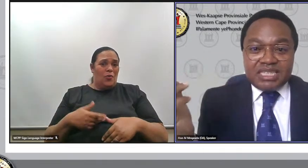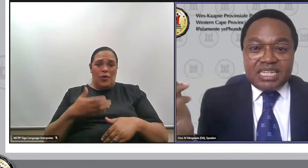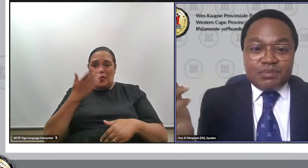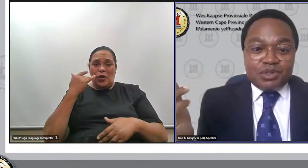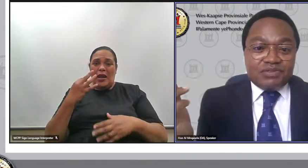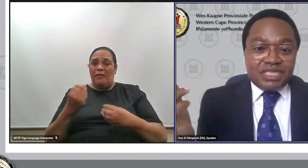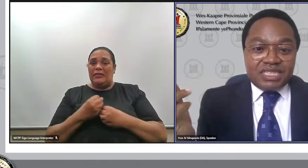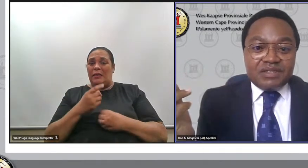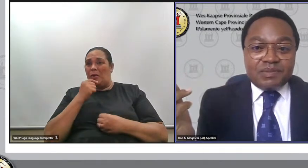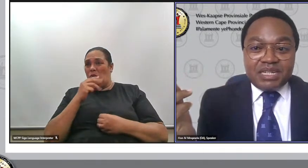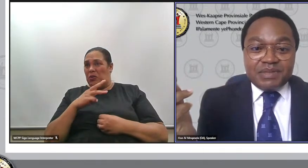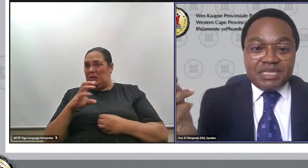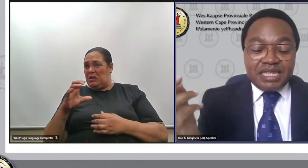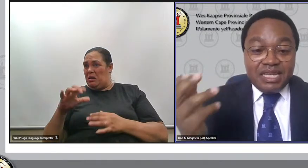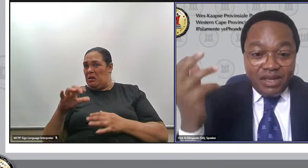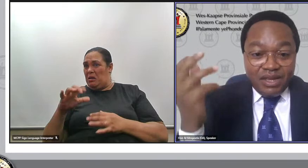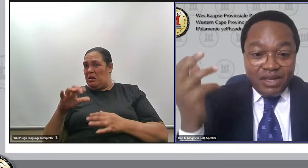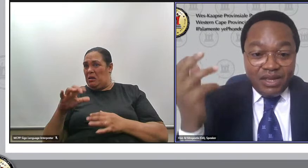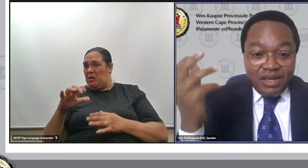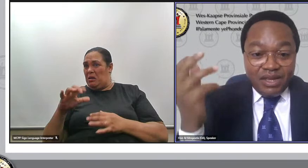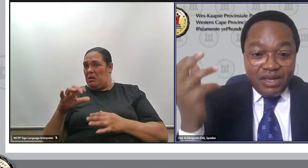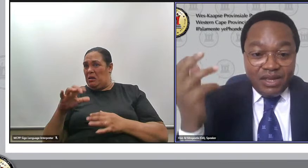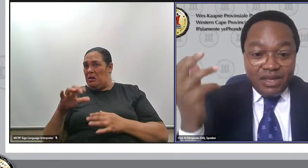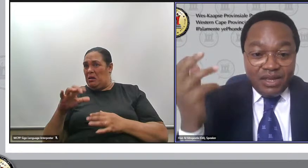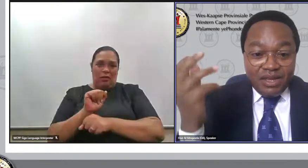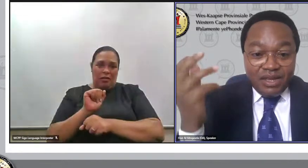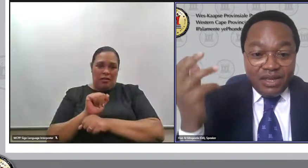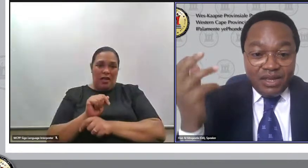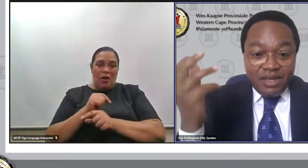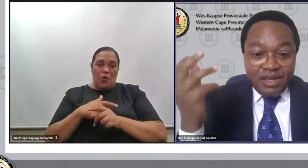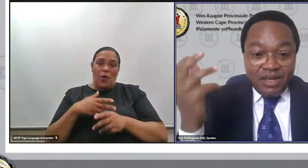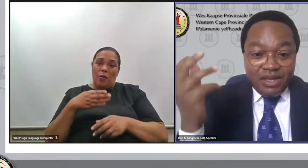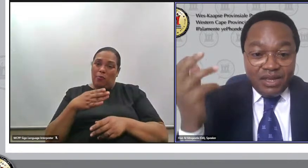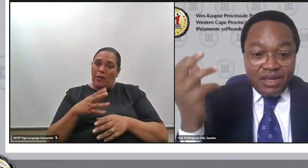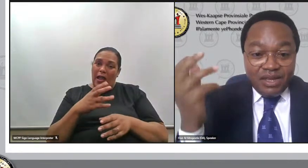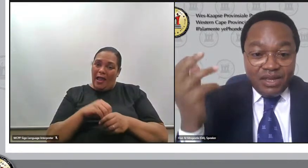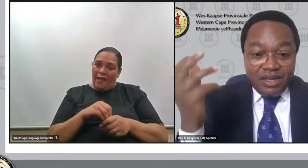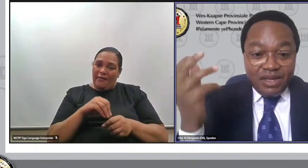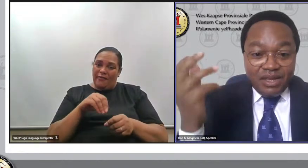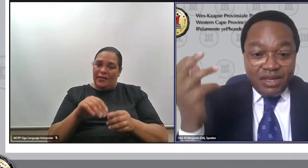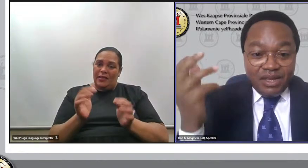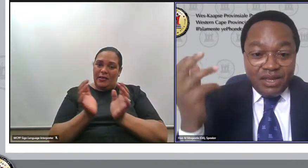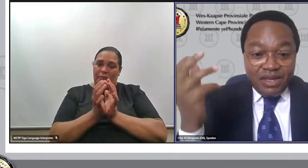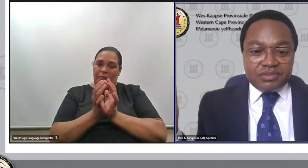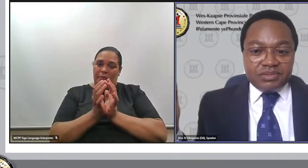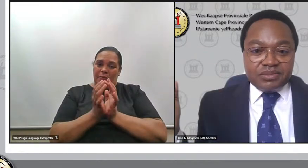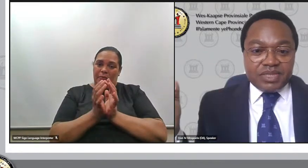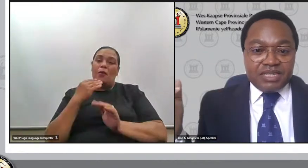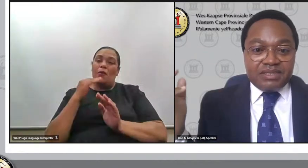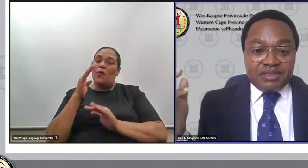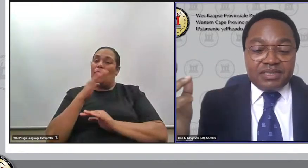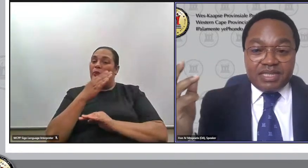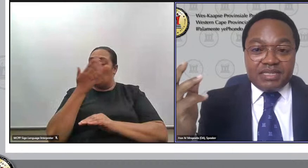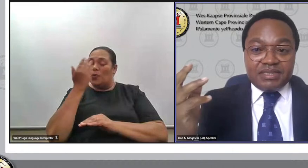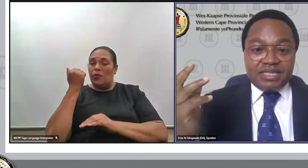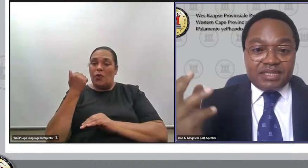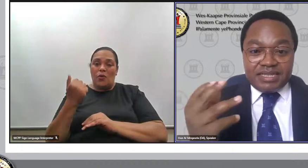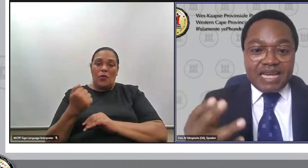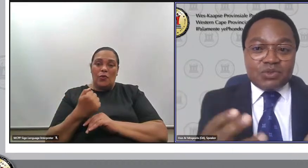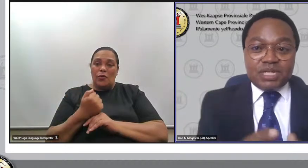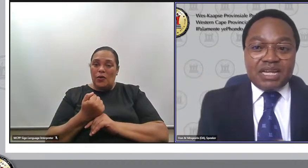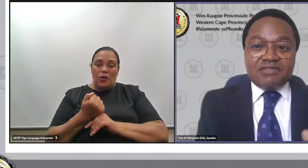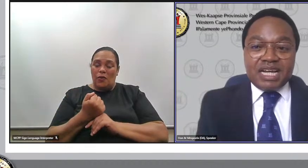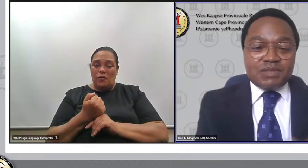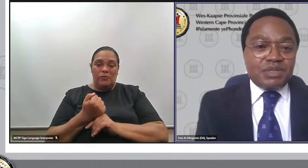called Western Cape Provincial Parliament. We are sitting in this meeting. People do not know. There's